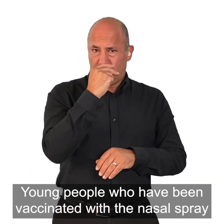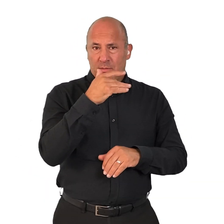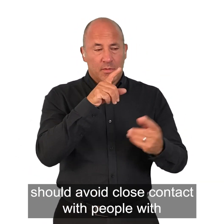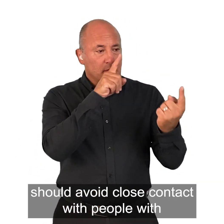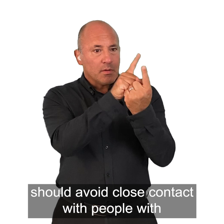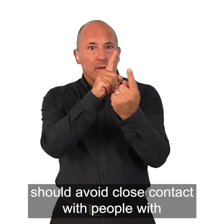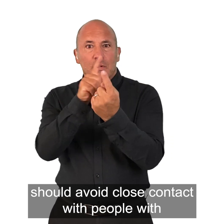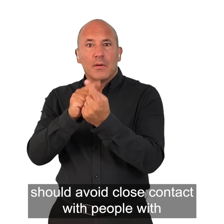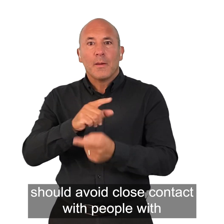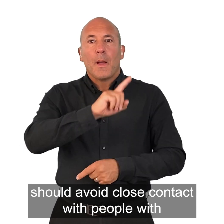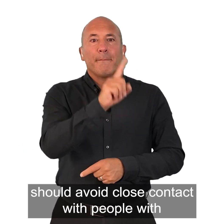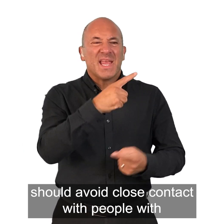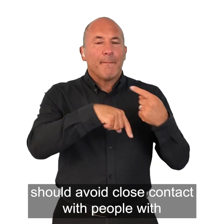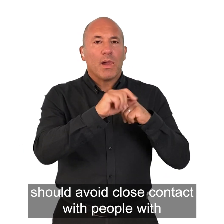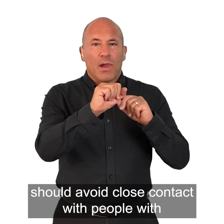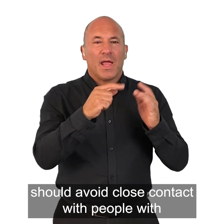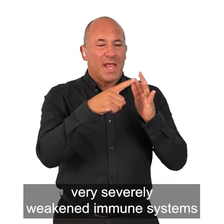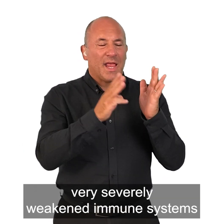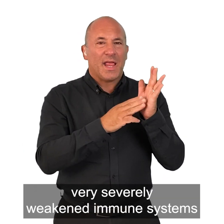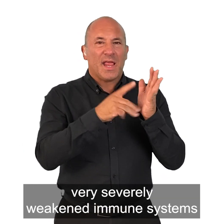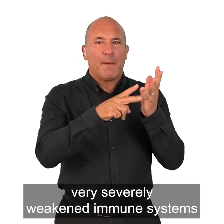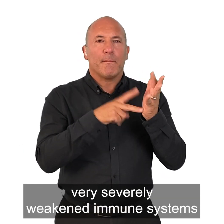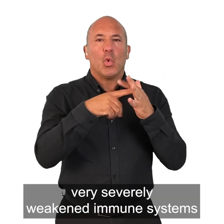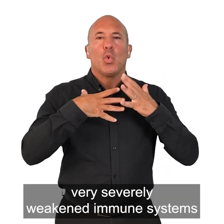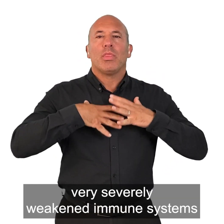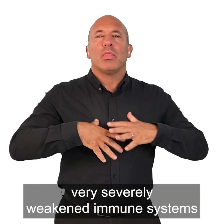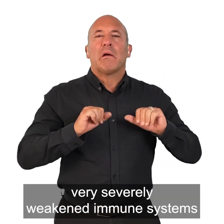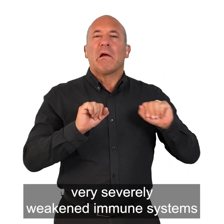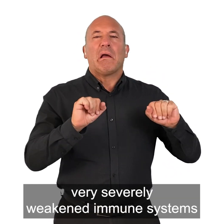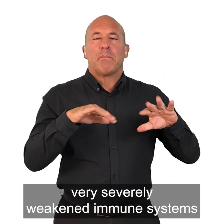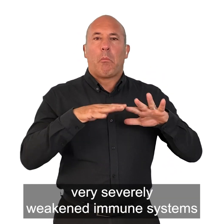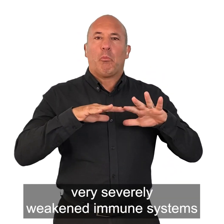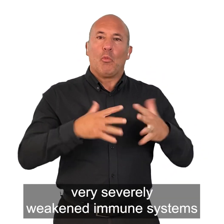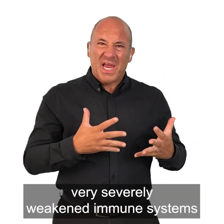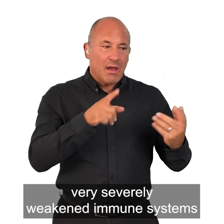should avoid close contact with people with very severely weakened immune systems.